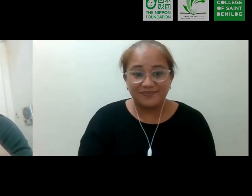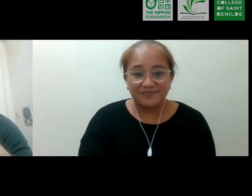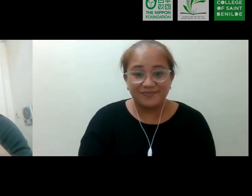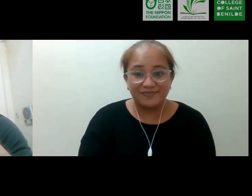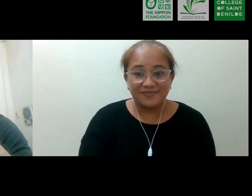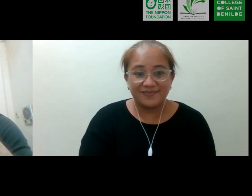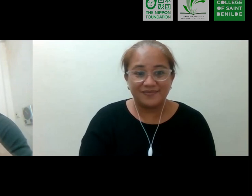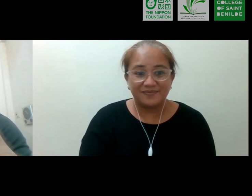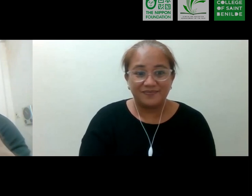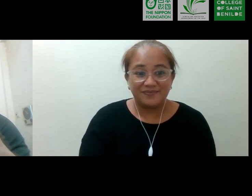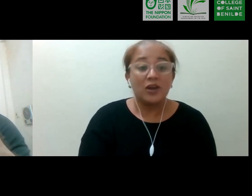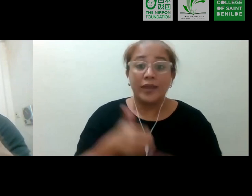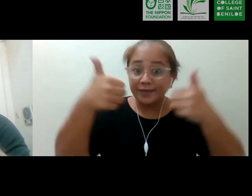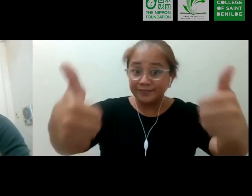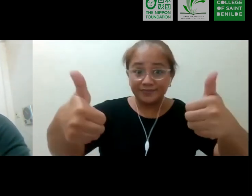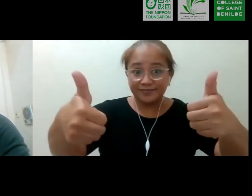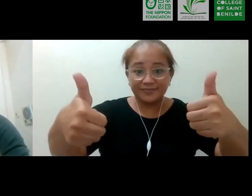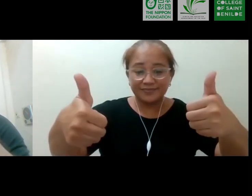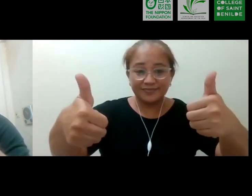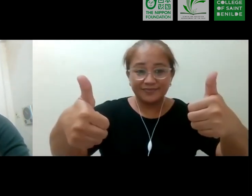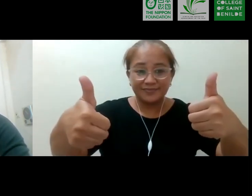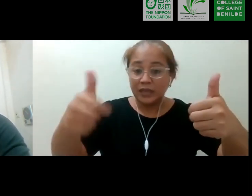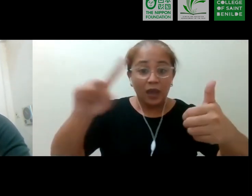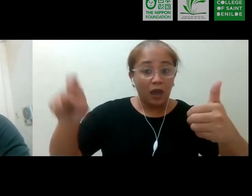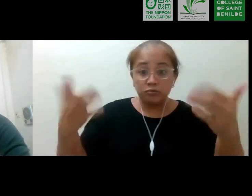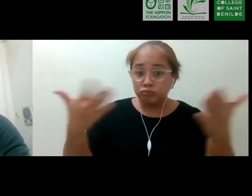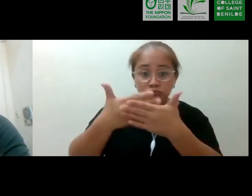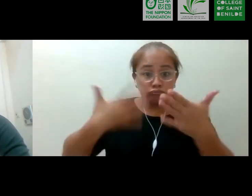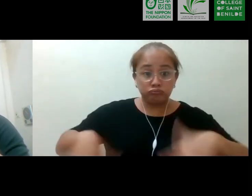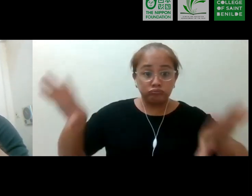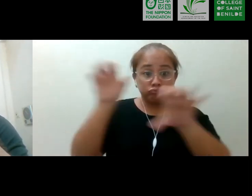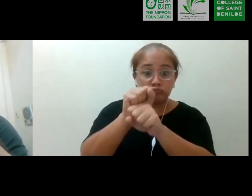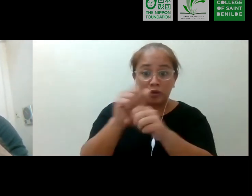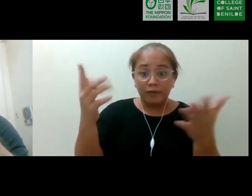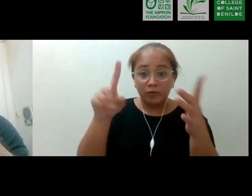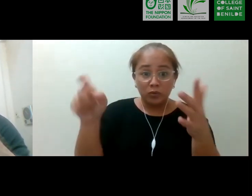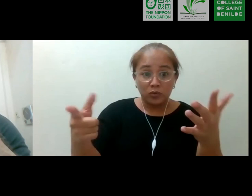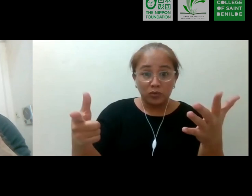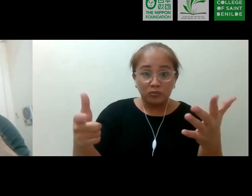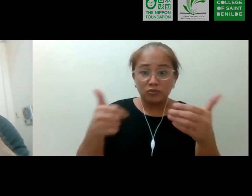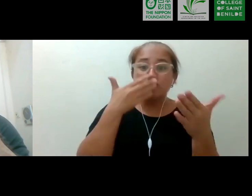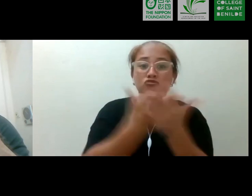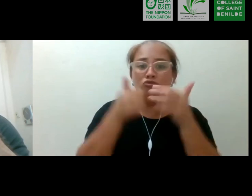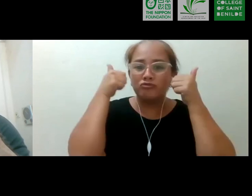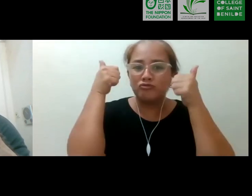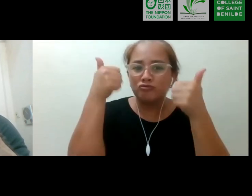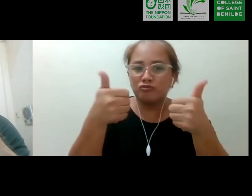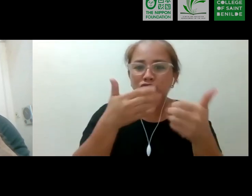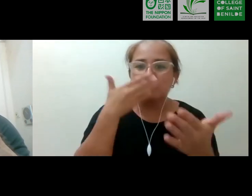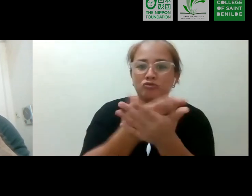Okay, sir. Okay, so any questions before we close? Both groups did a good job.